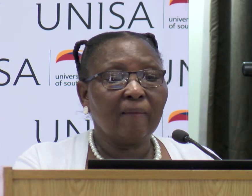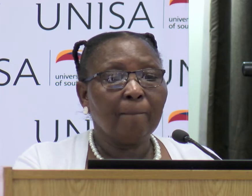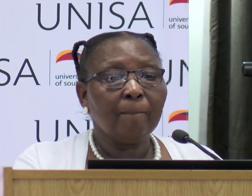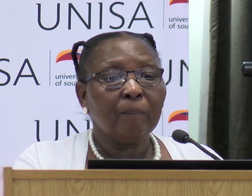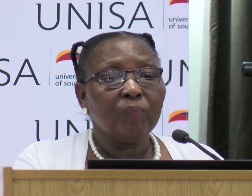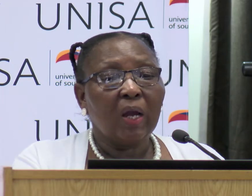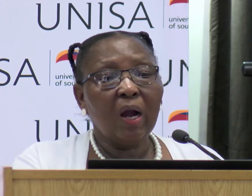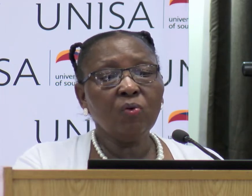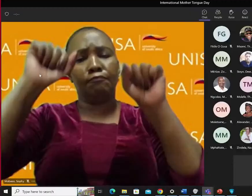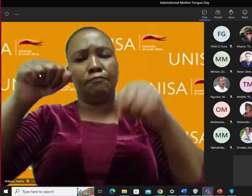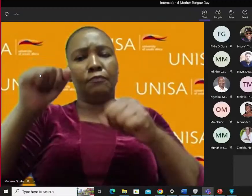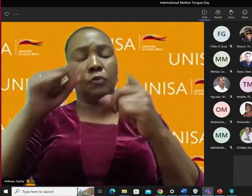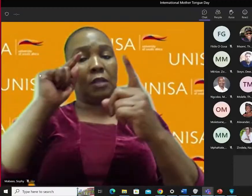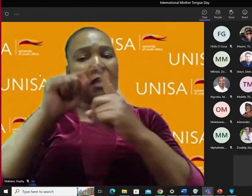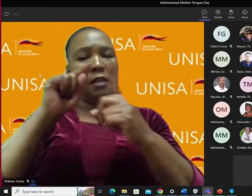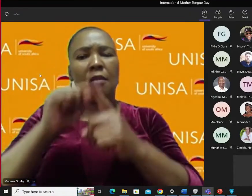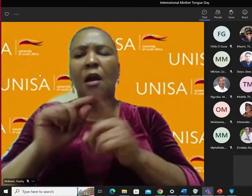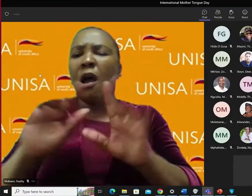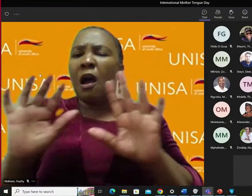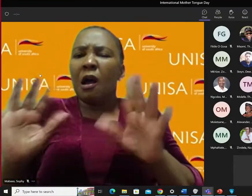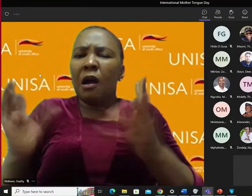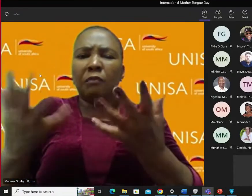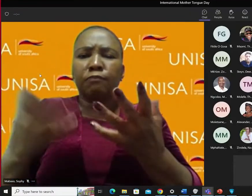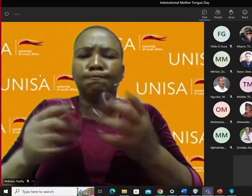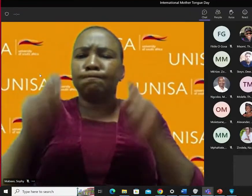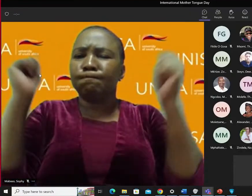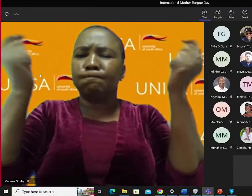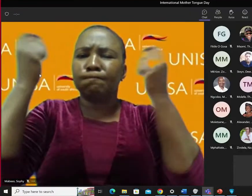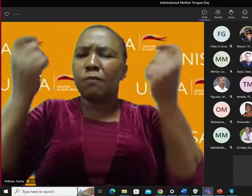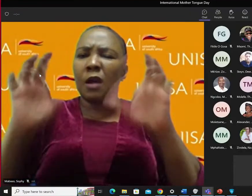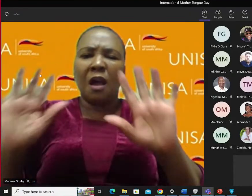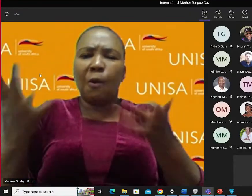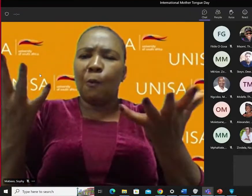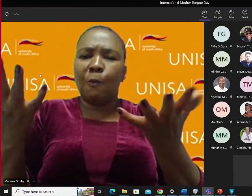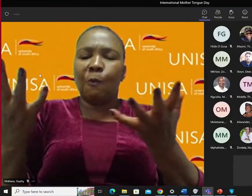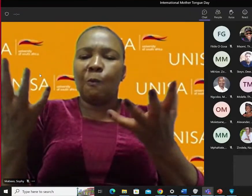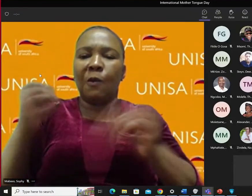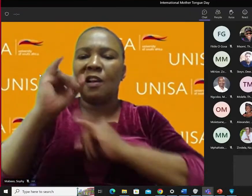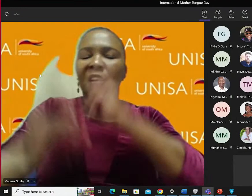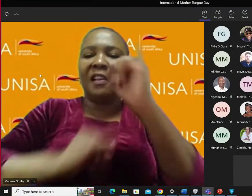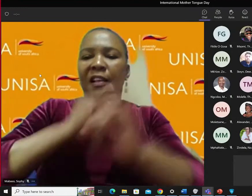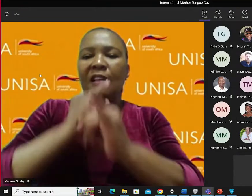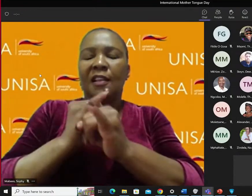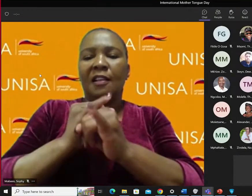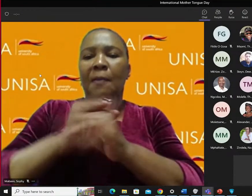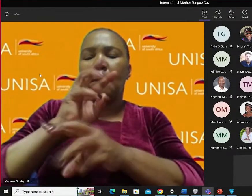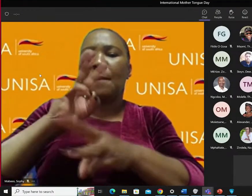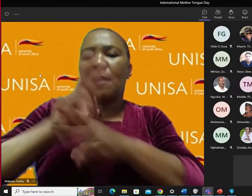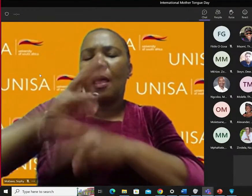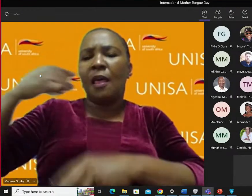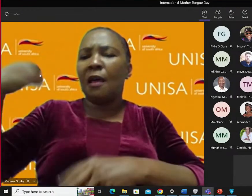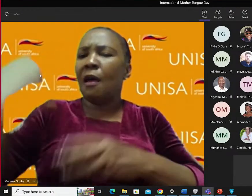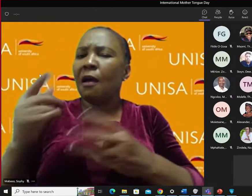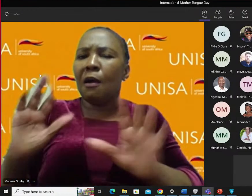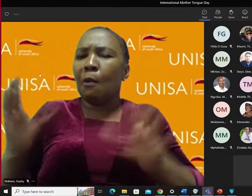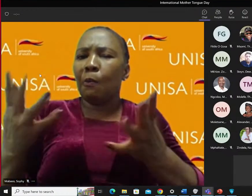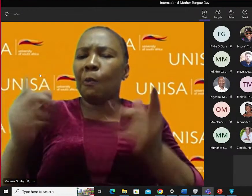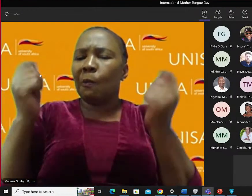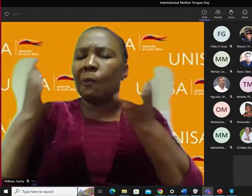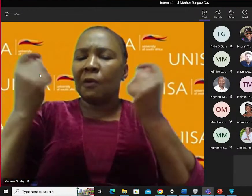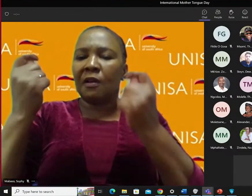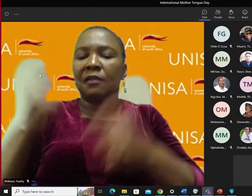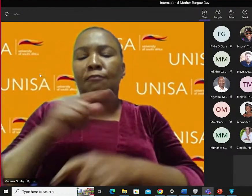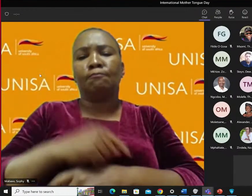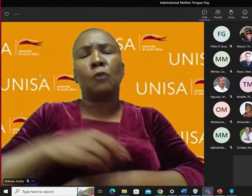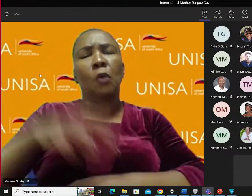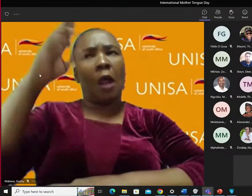that. How do we celebrate International Mother Language Day at UNISA? Colleagues will remember